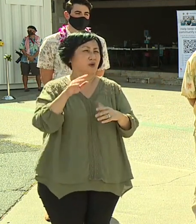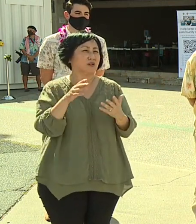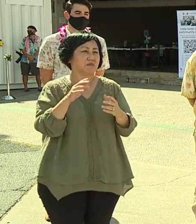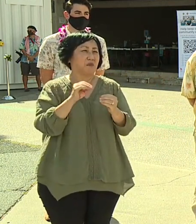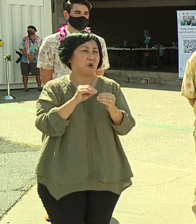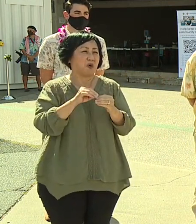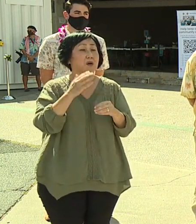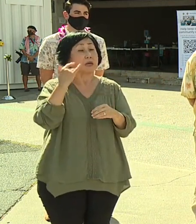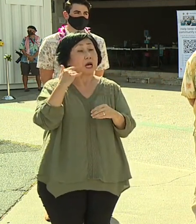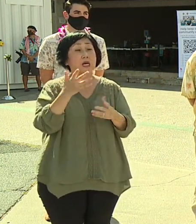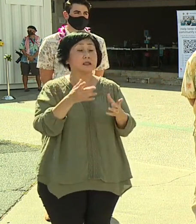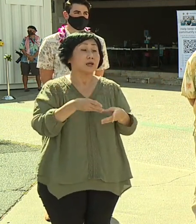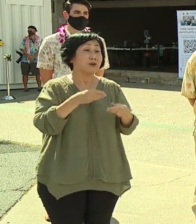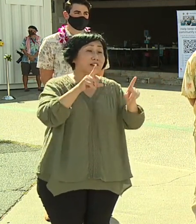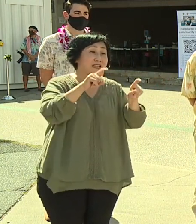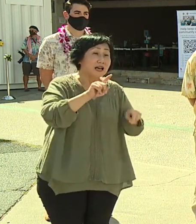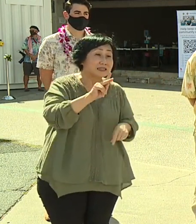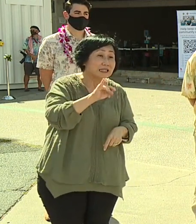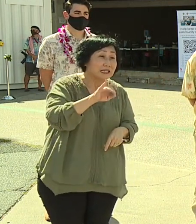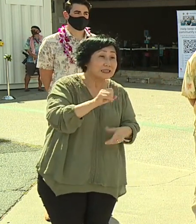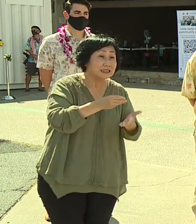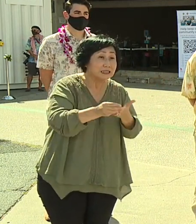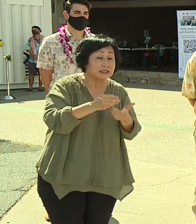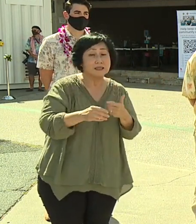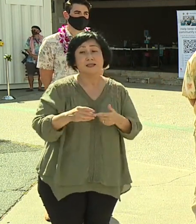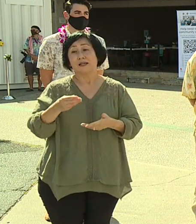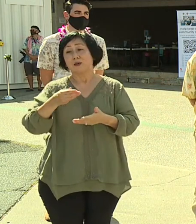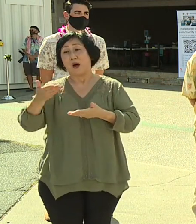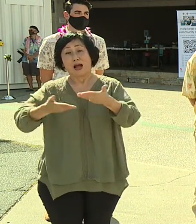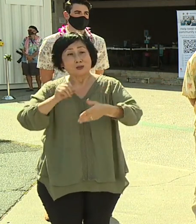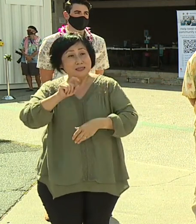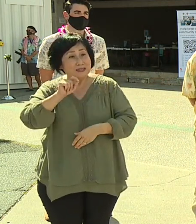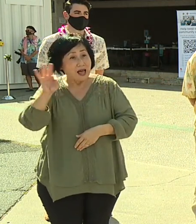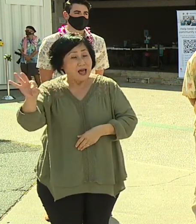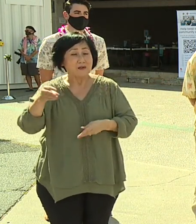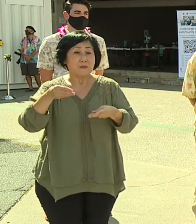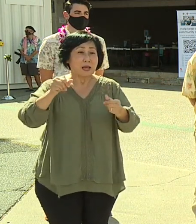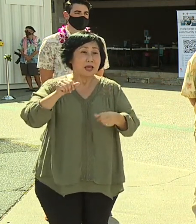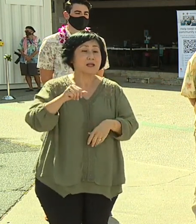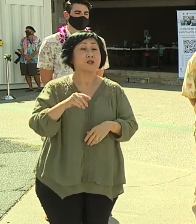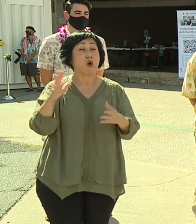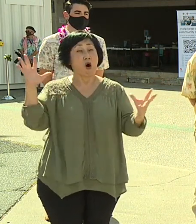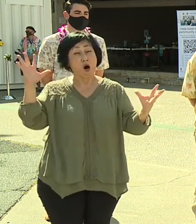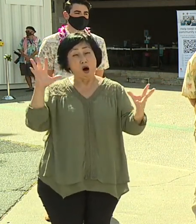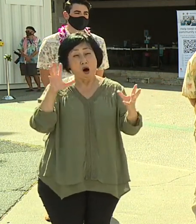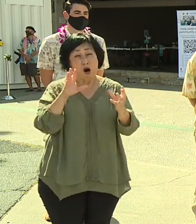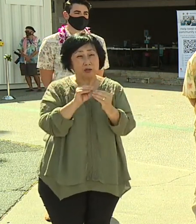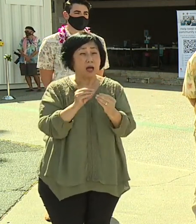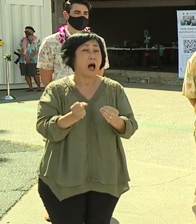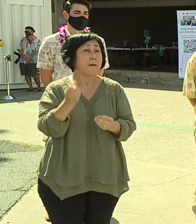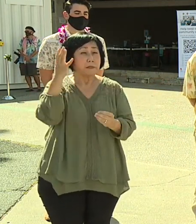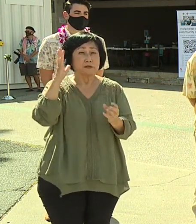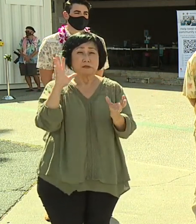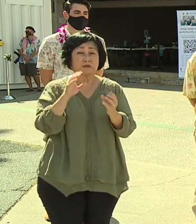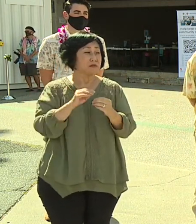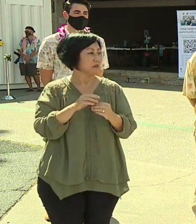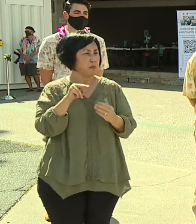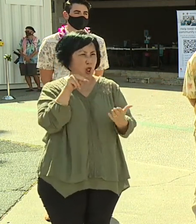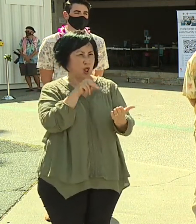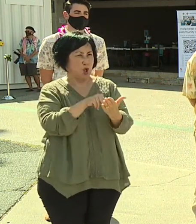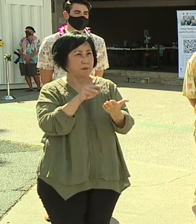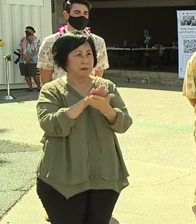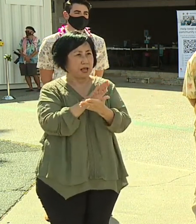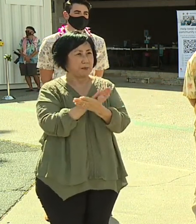we're buying test kits, we're paying for personnel. So the total amount comes to, let's look in